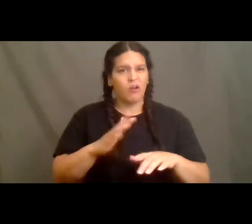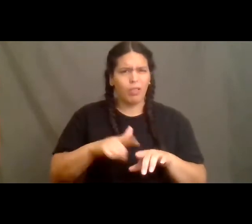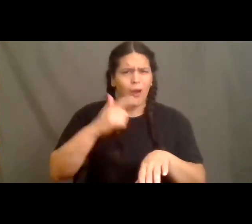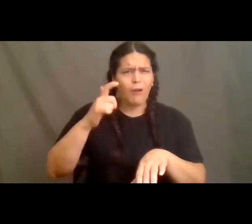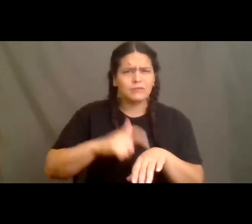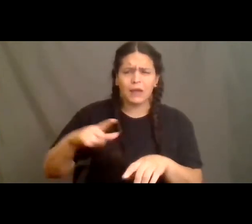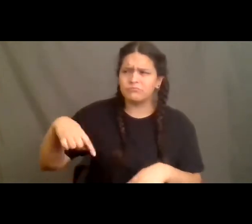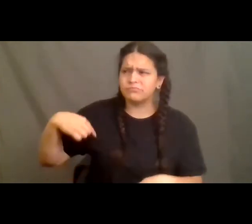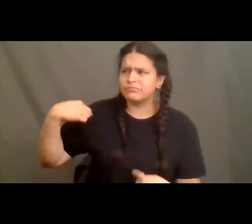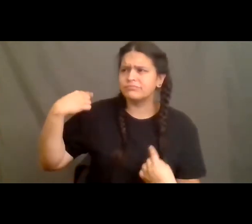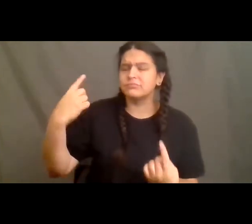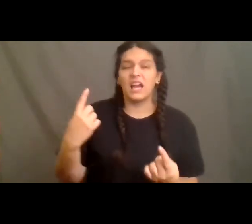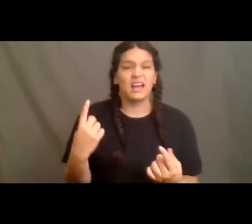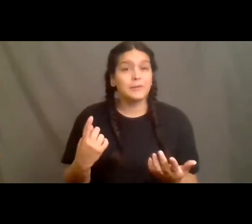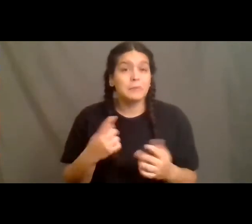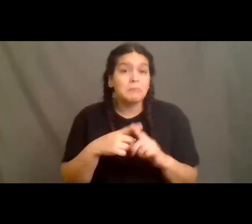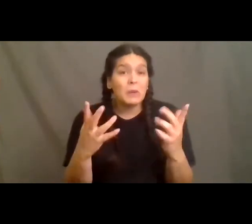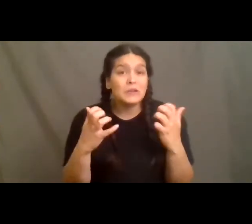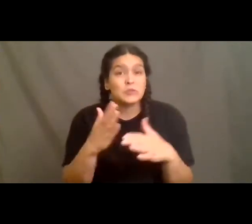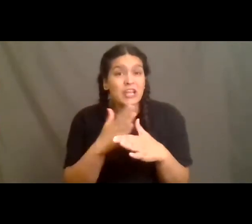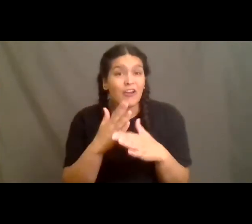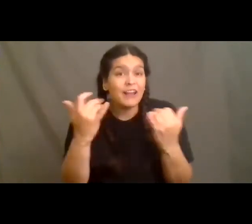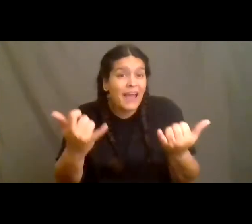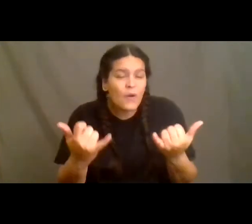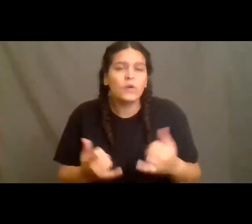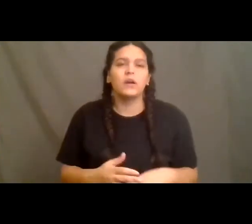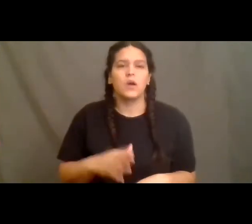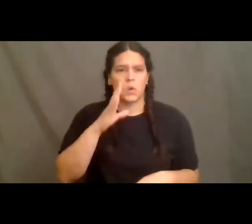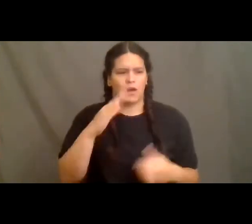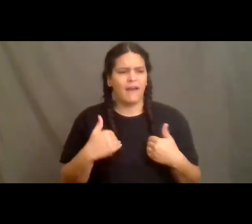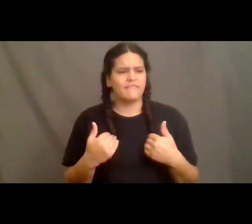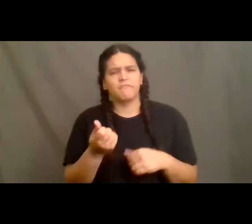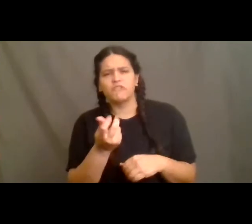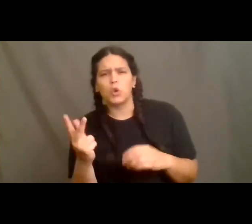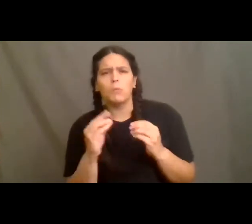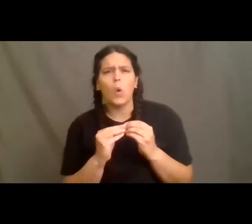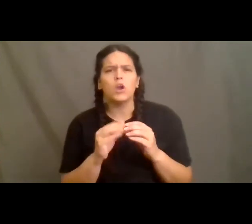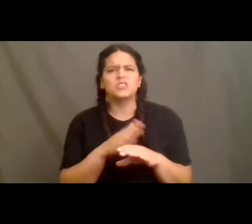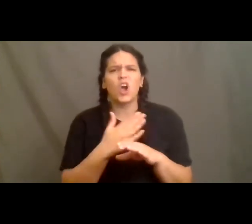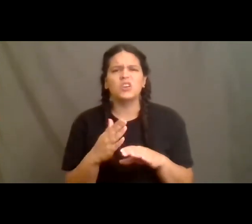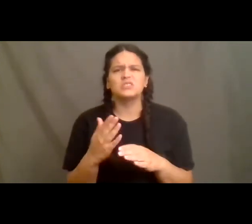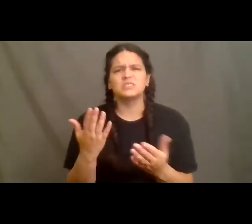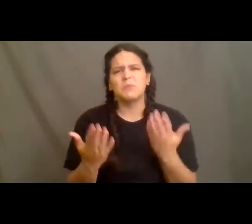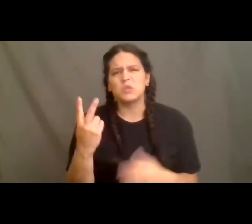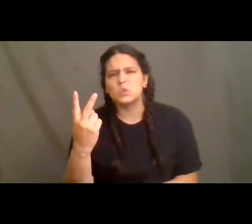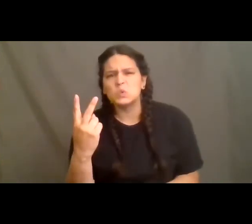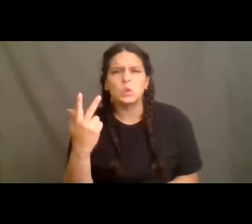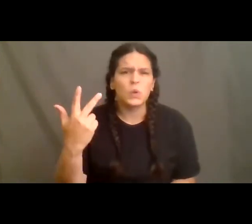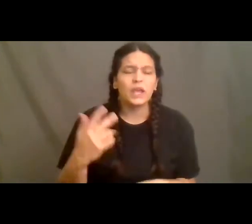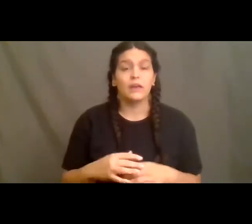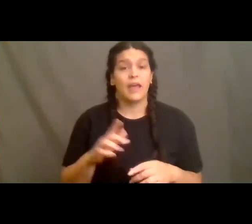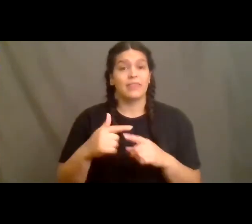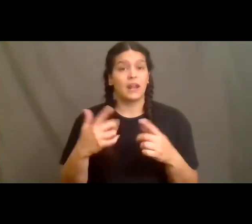all before. I'll sing a couple more songs. This will be one of them, and then I'd like to end